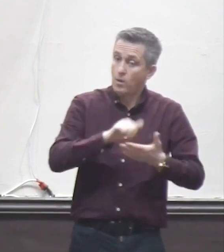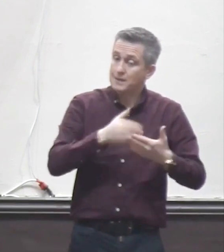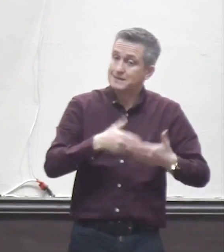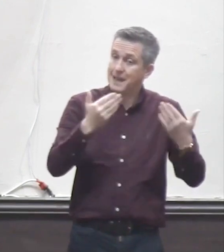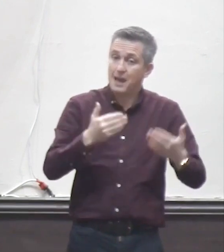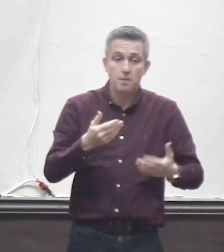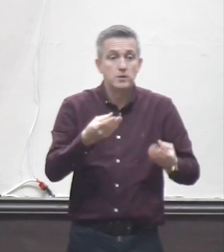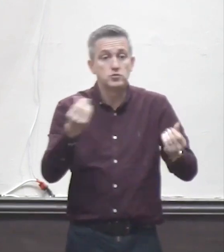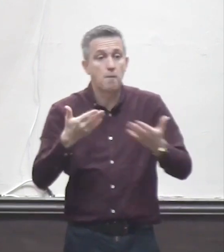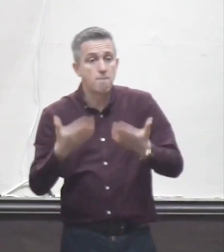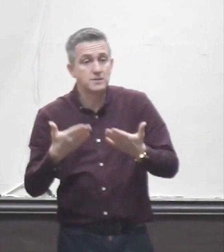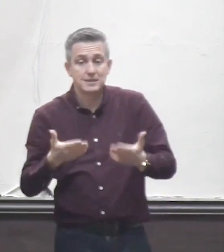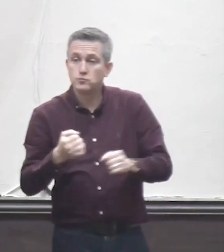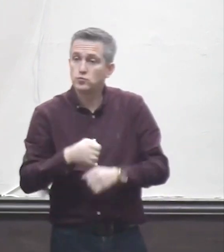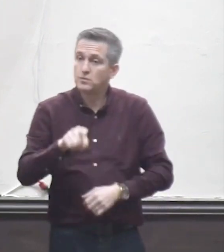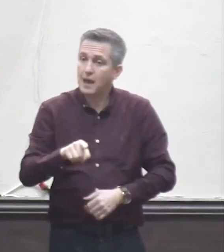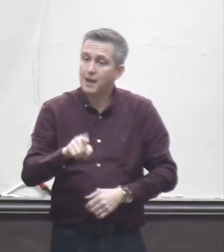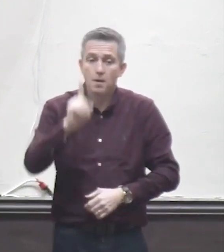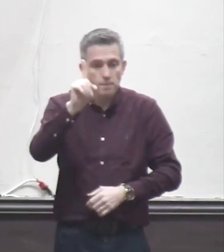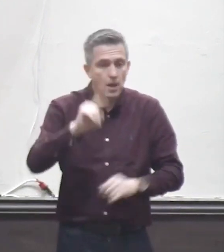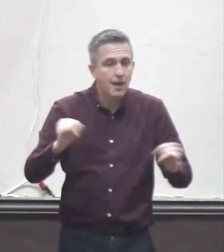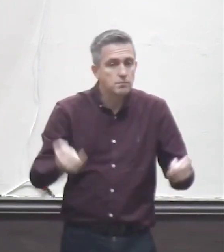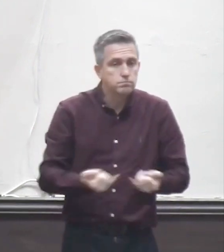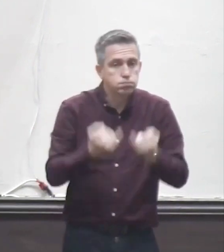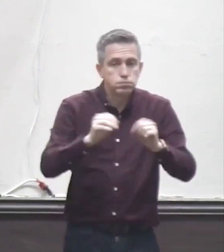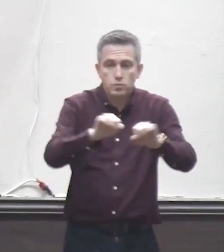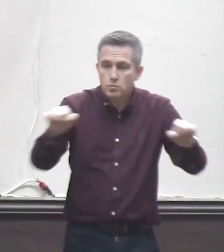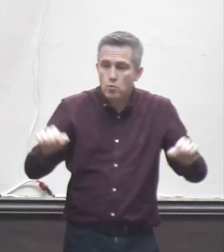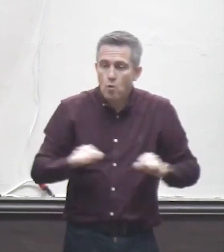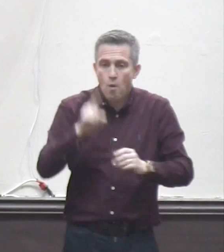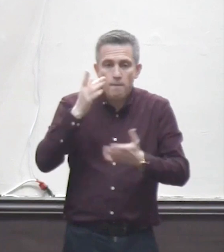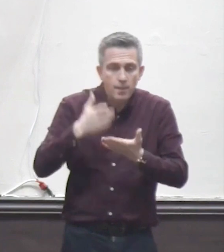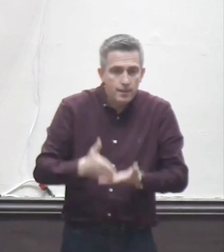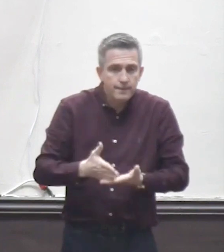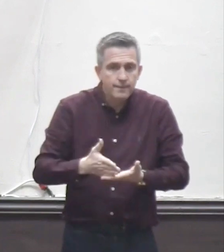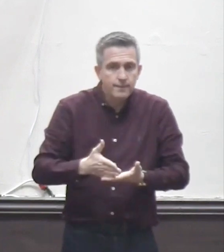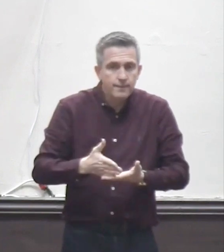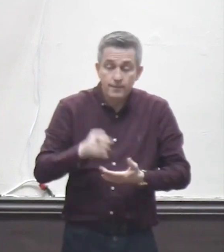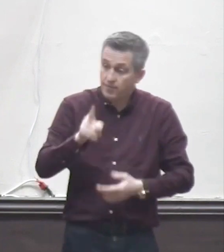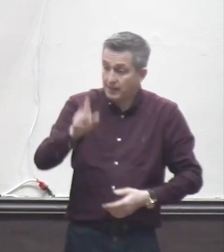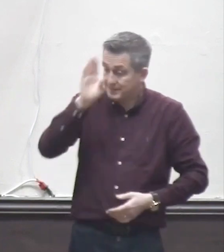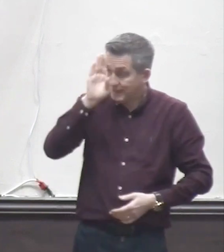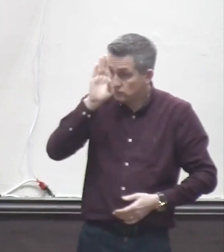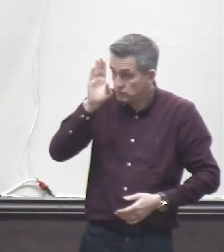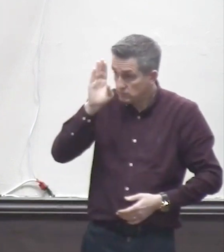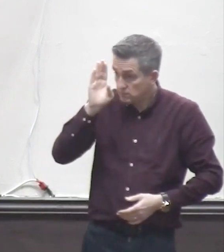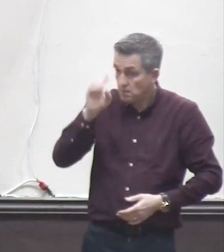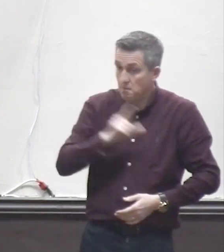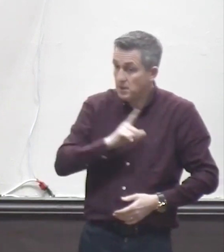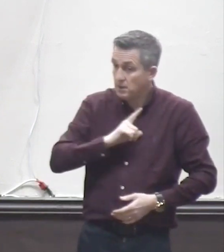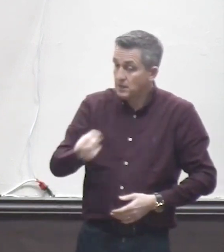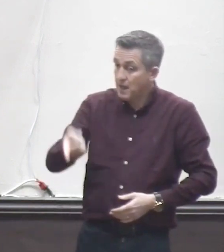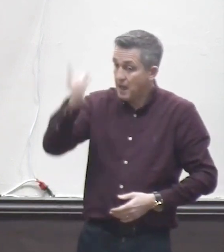would do it, but they do not understand how it contradicts with their own principle of belief. And this is dangerous. Because Allah Azza wa Jal,